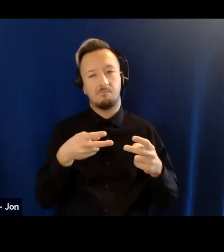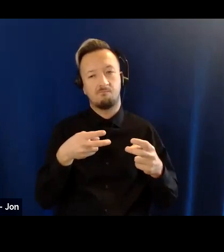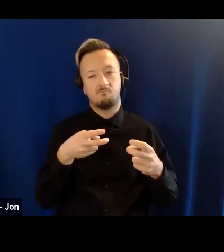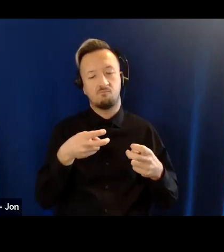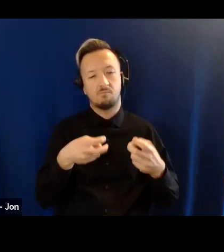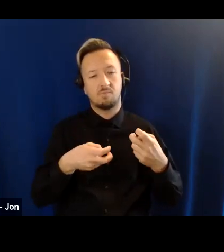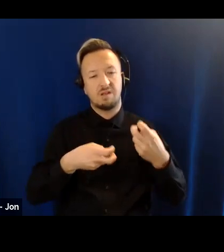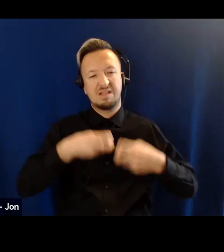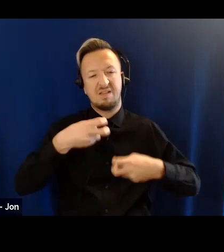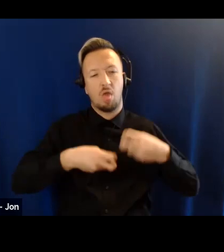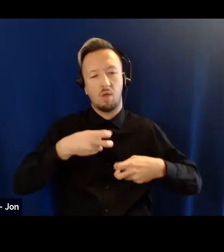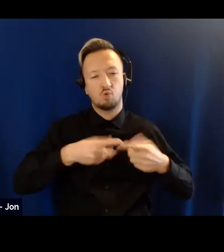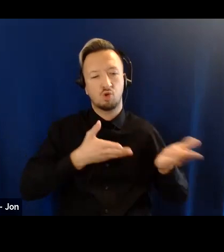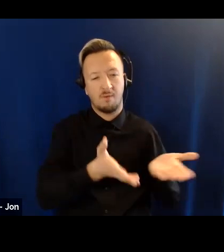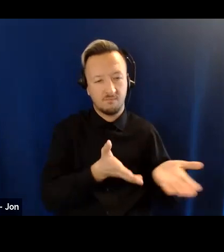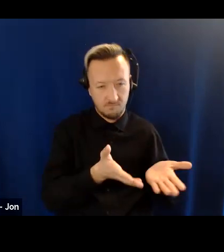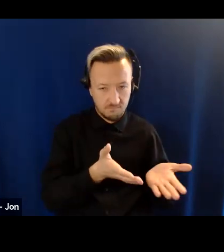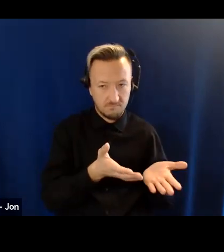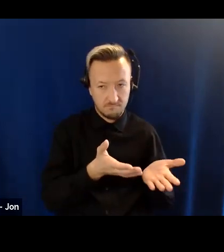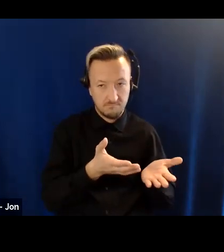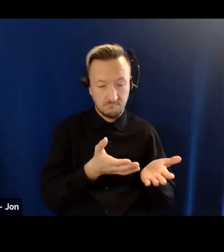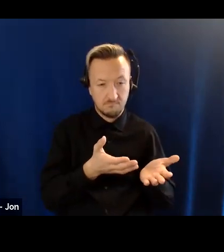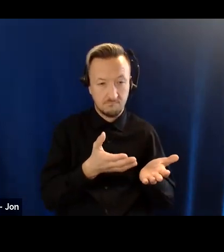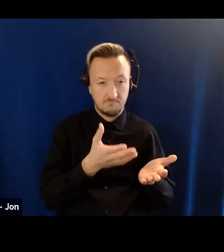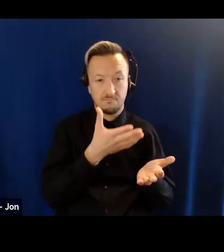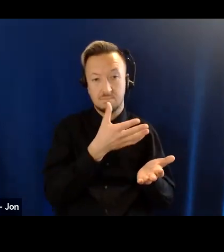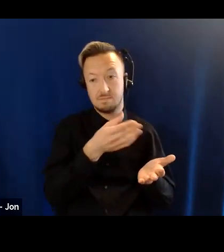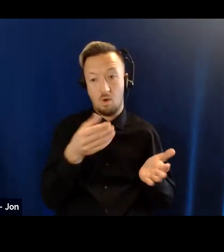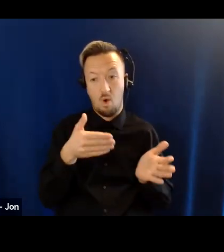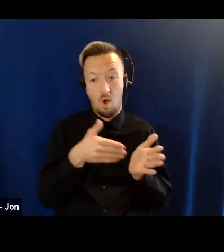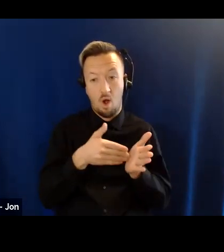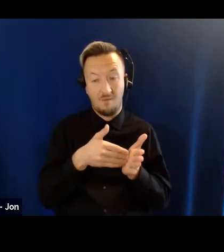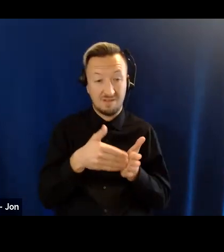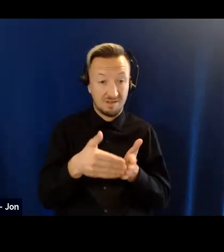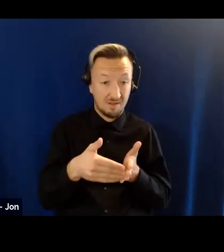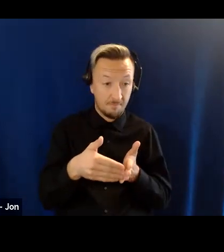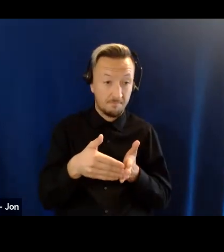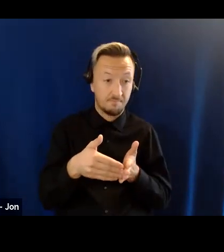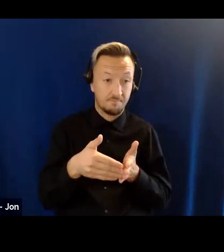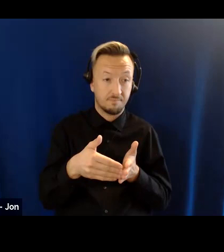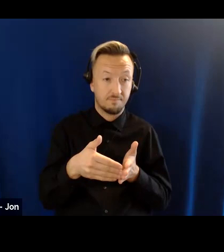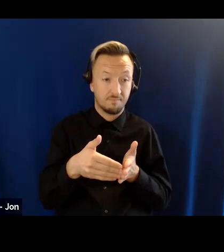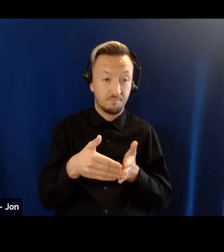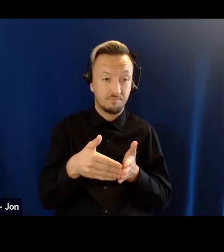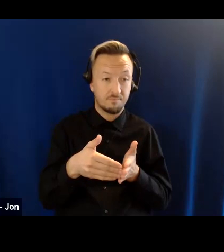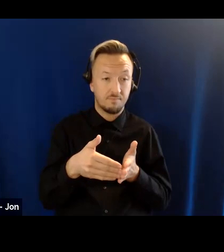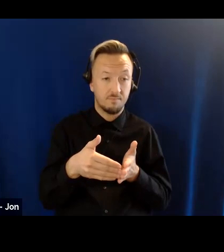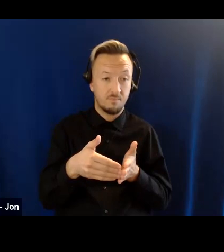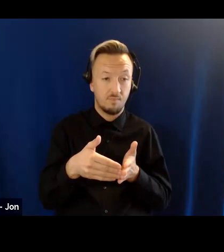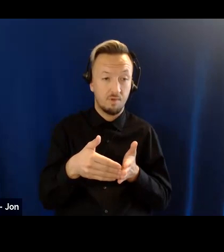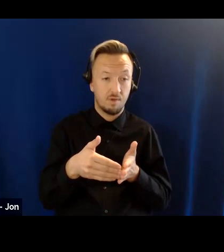and they are very frequently people whose